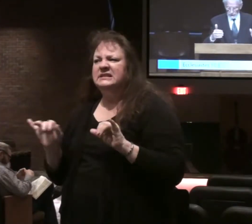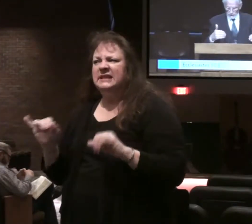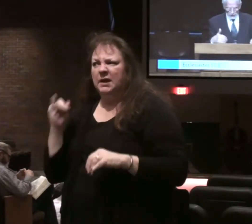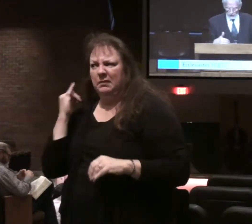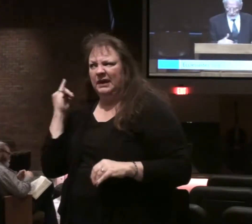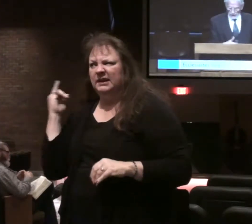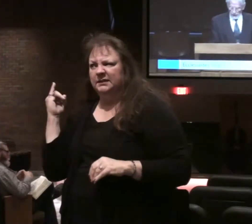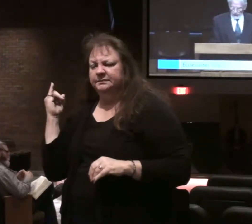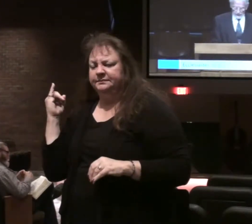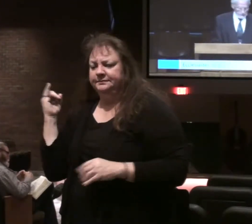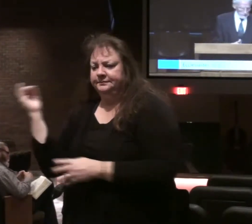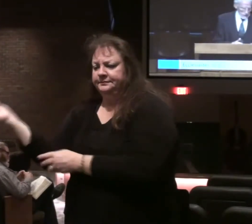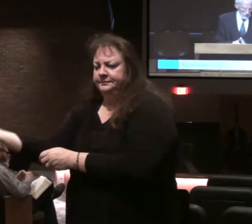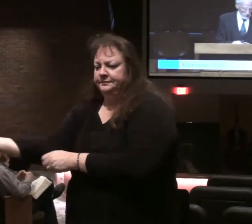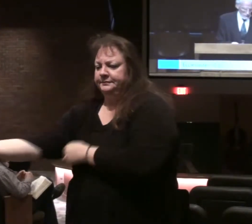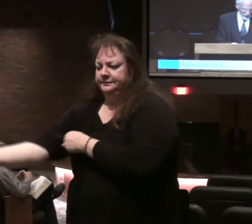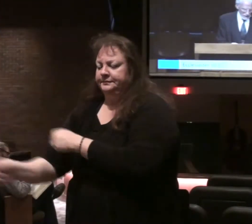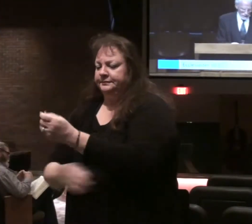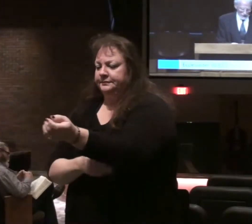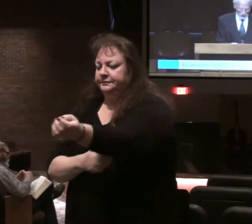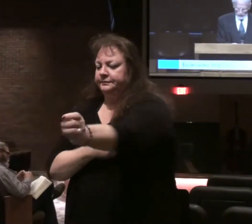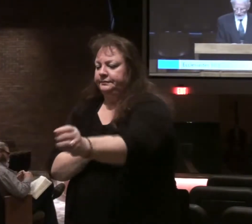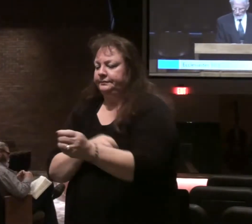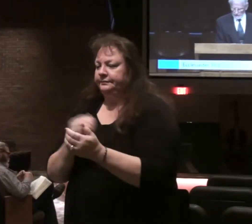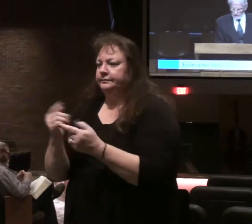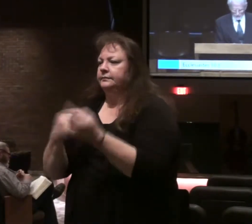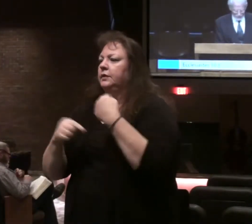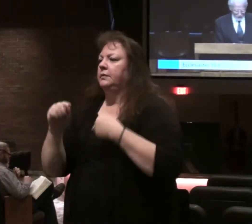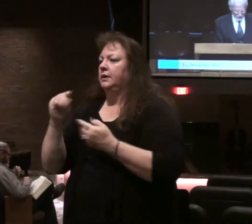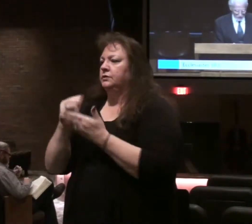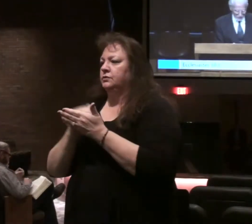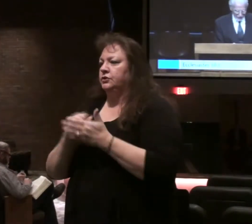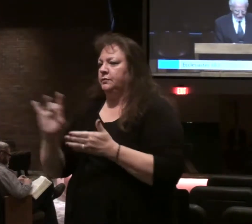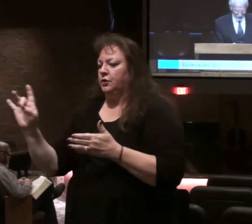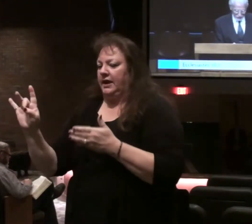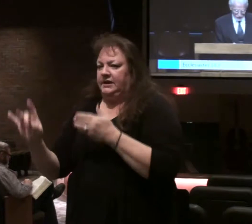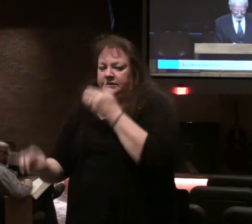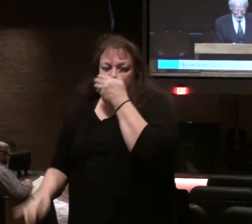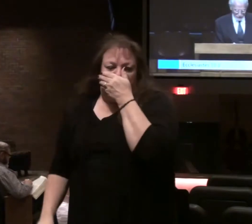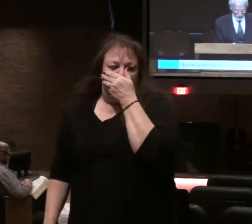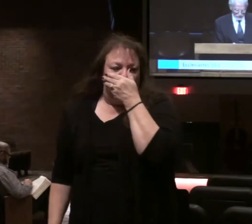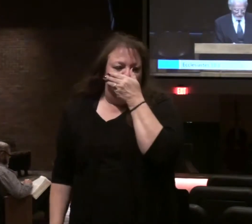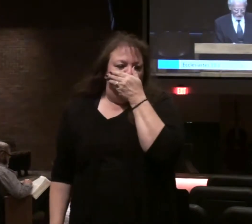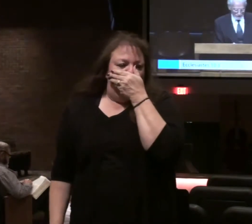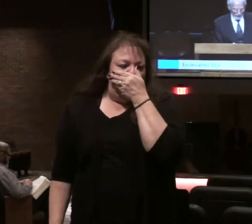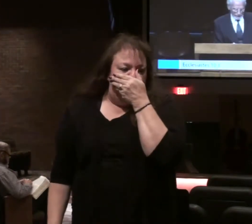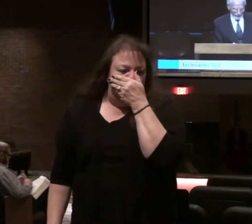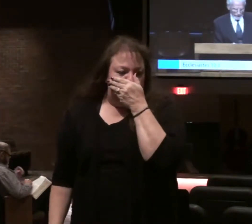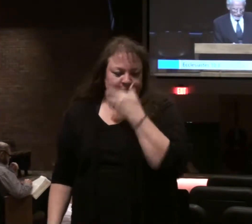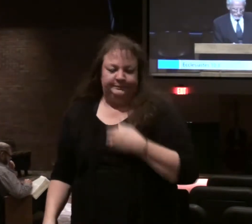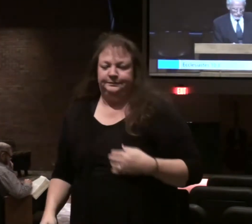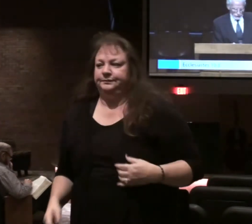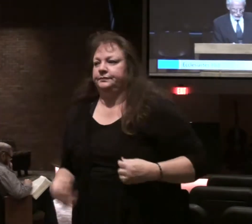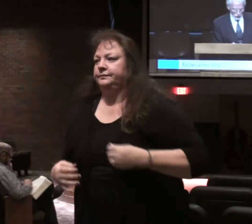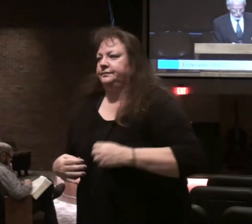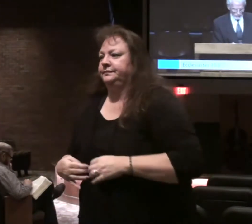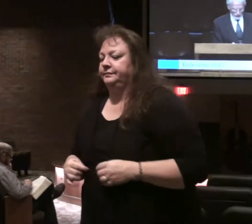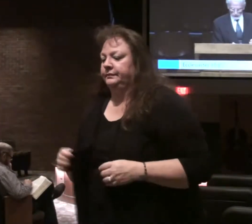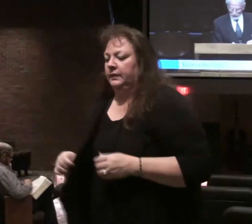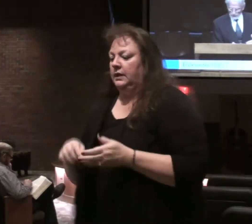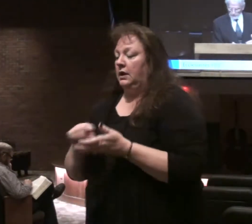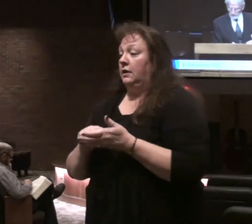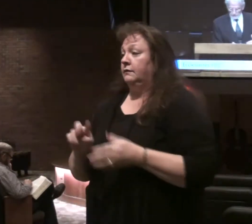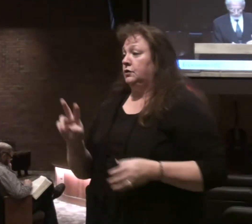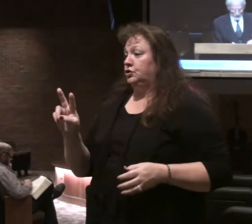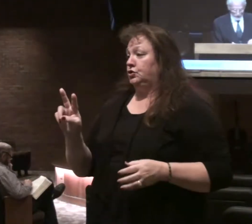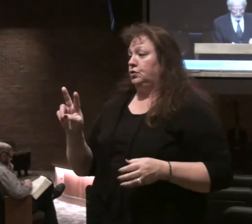to do, you come on back to chapter 8. Turn back a couple chapters. Verse 2 and